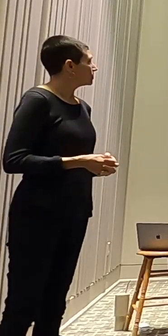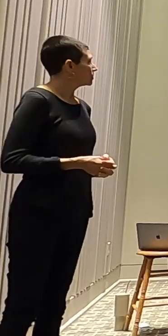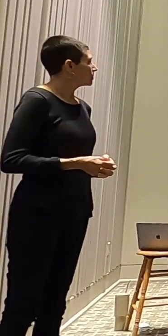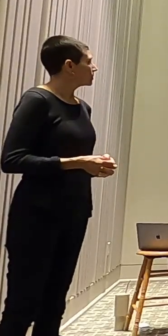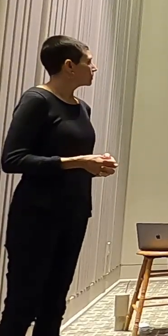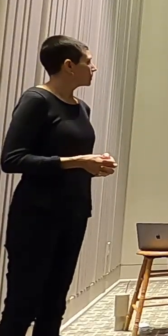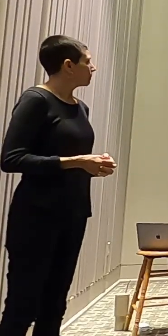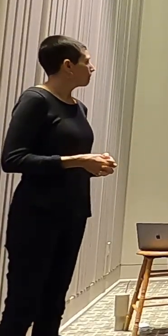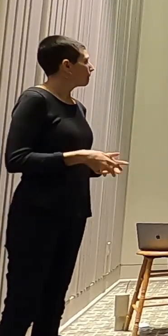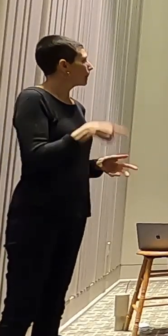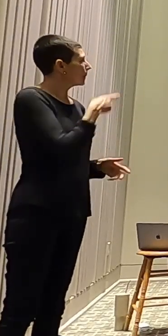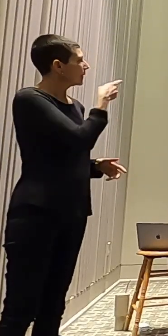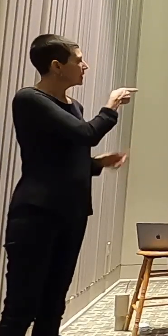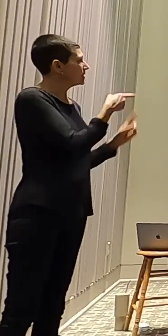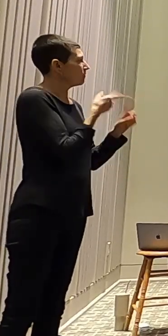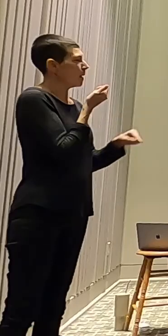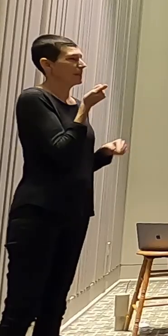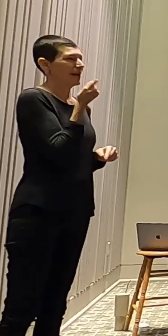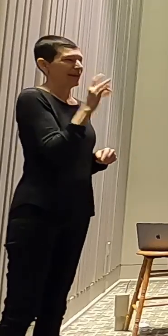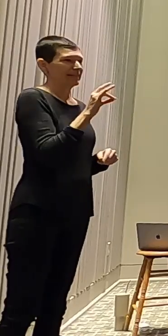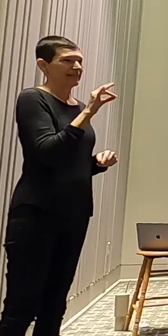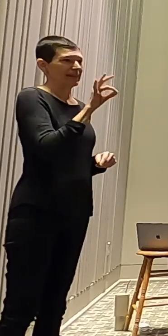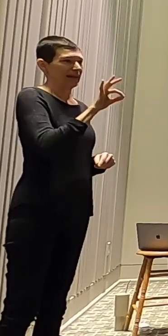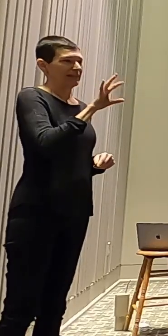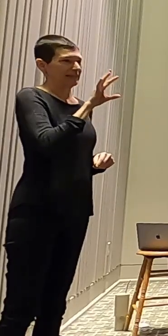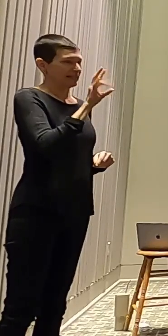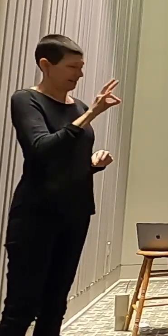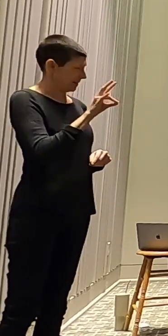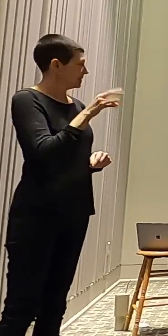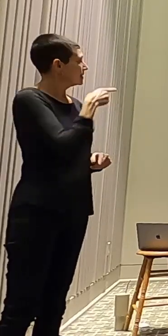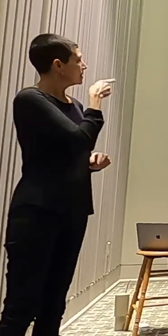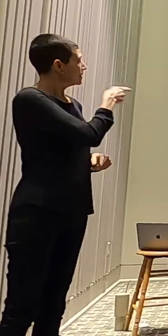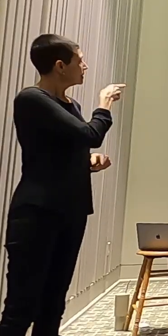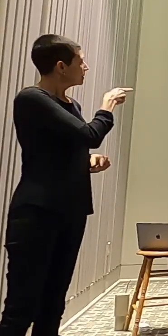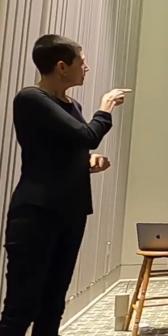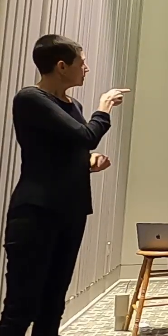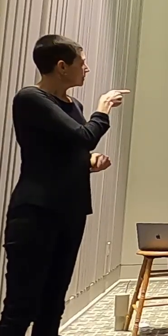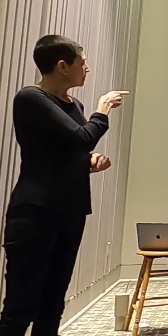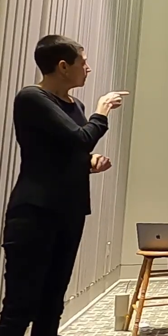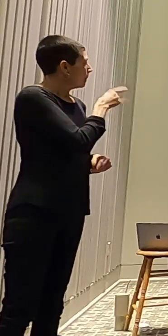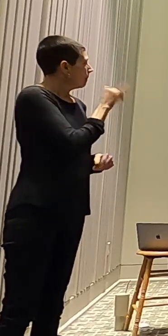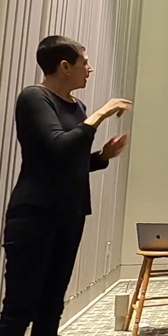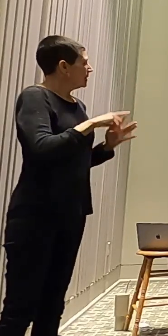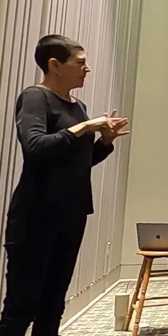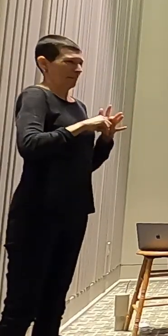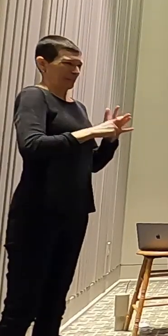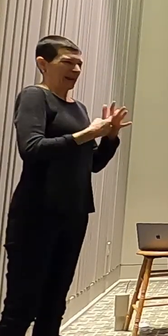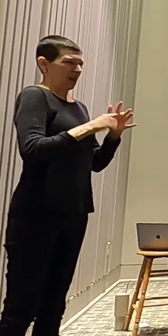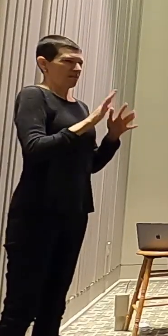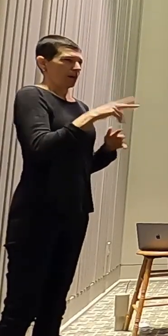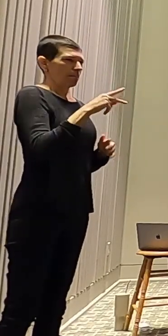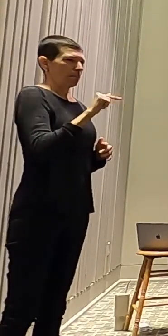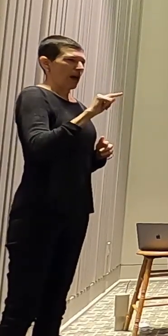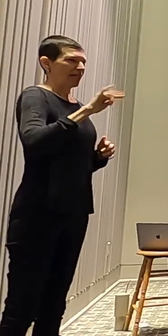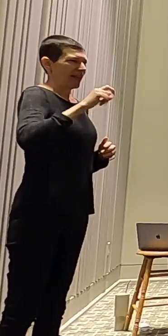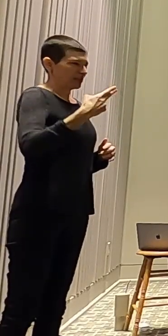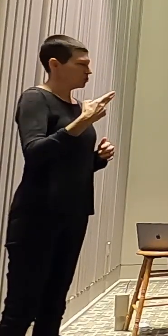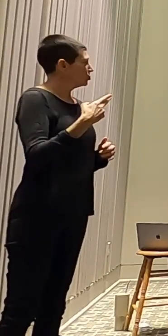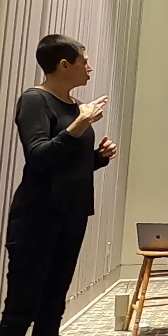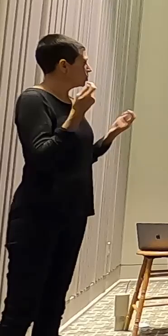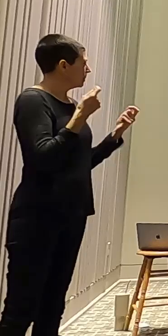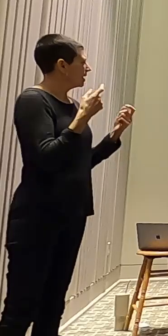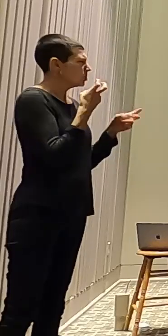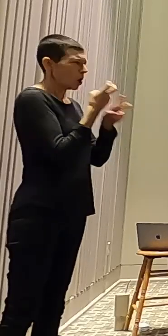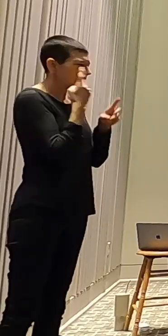So this is an image here from 1897, and this is the beginnings of a potlatch. So it's a little bit hard to